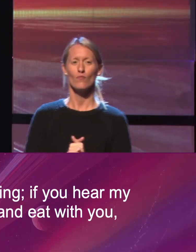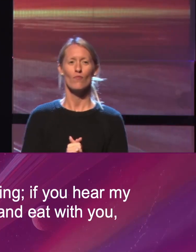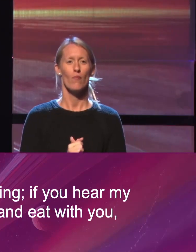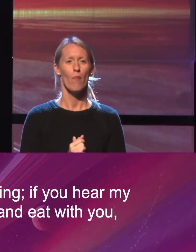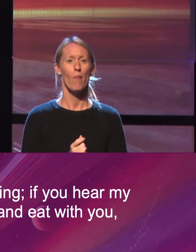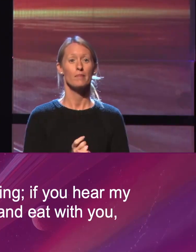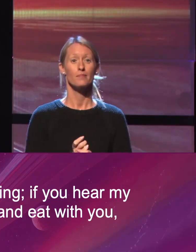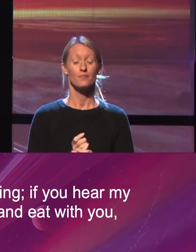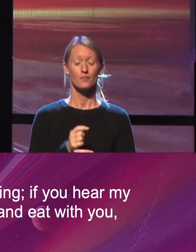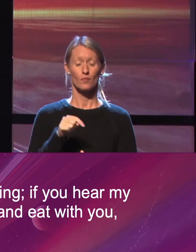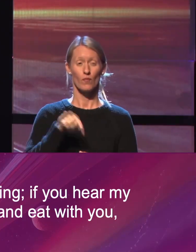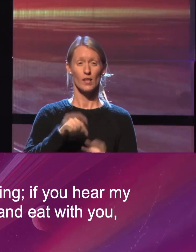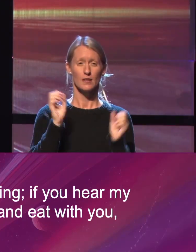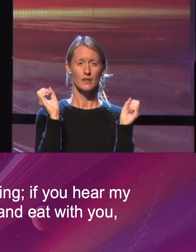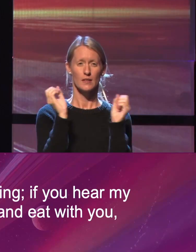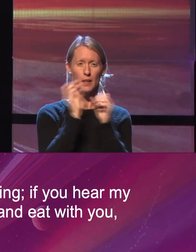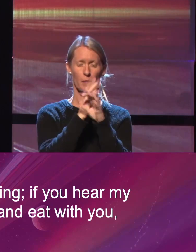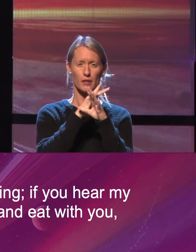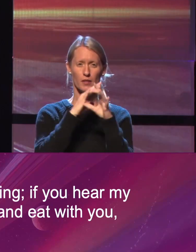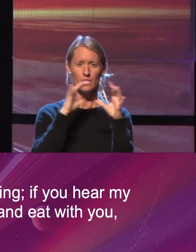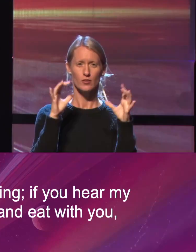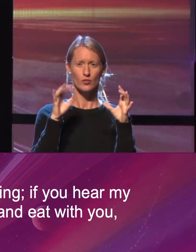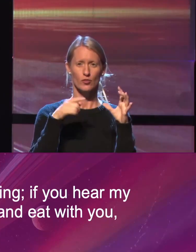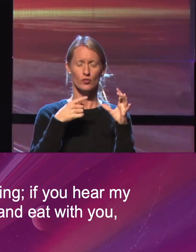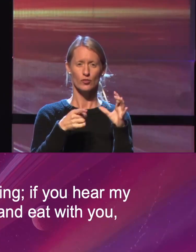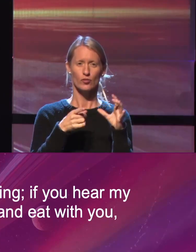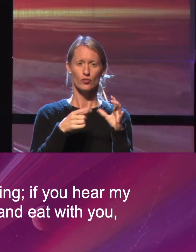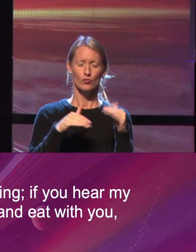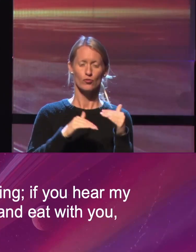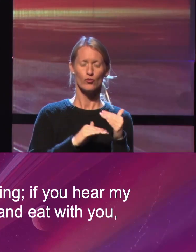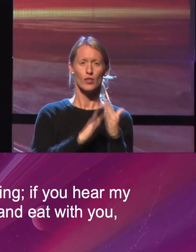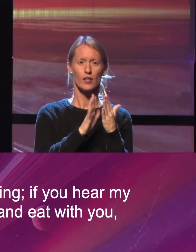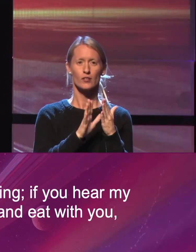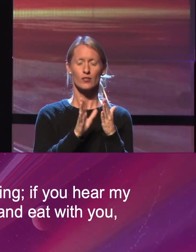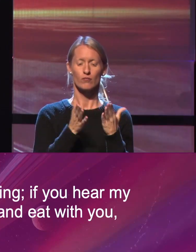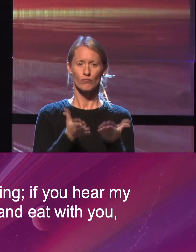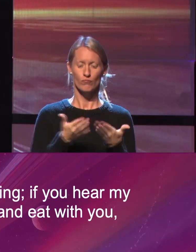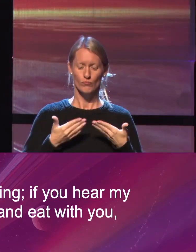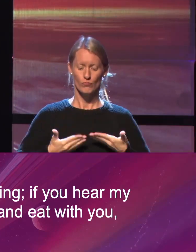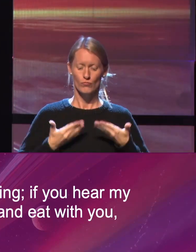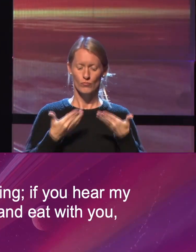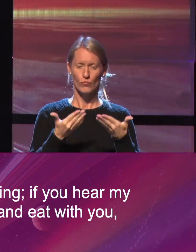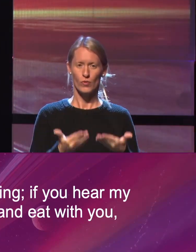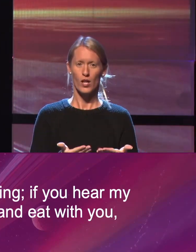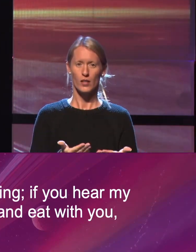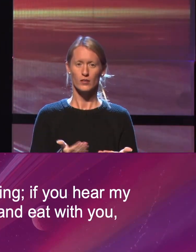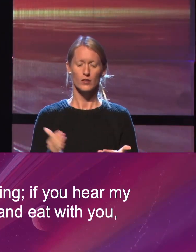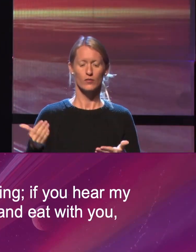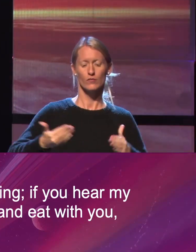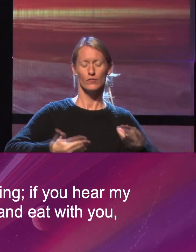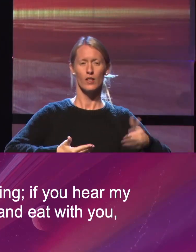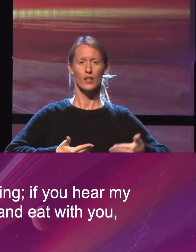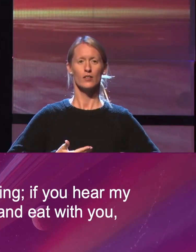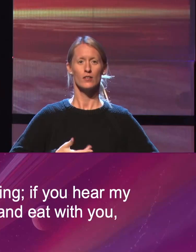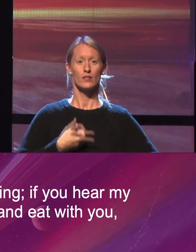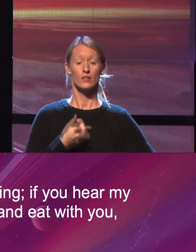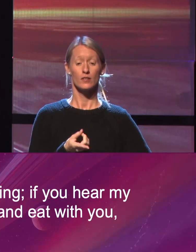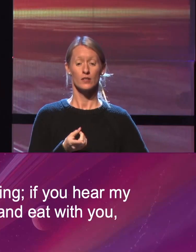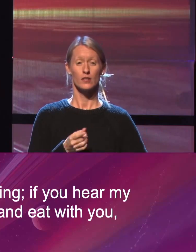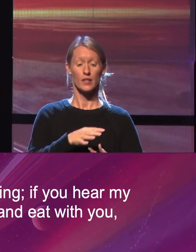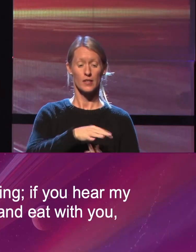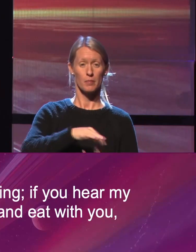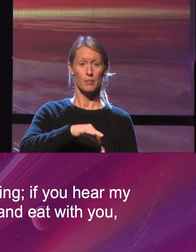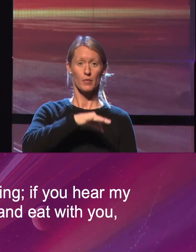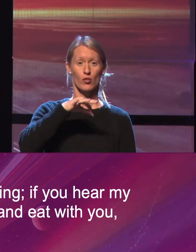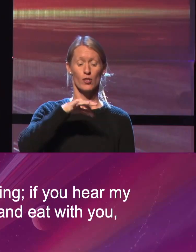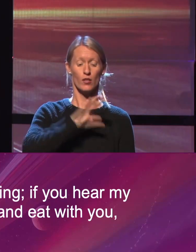this image that there is this way of being that you're invited into. The Spirit of Christ,